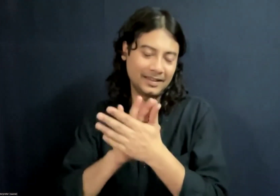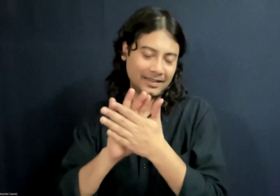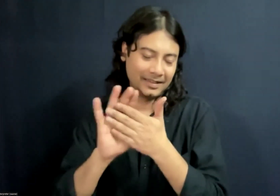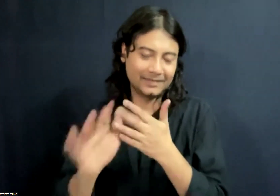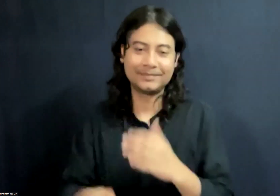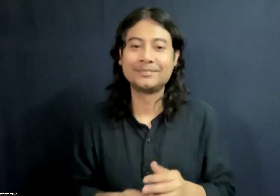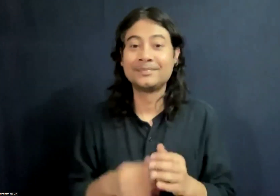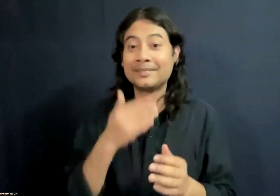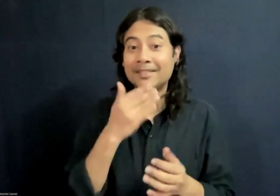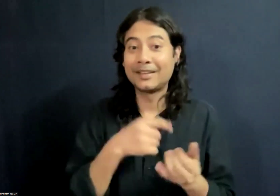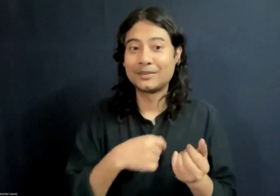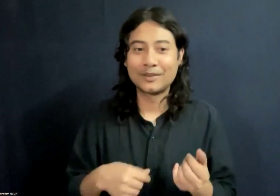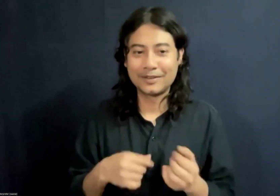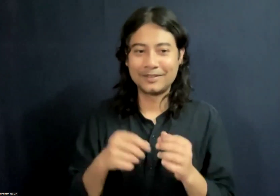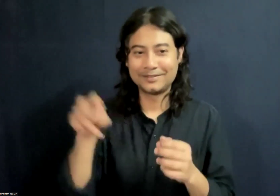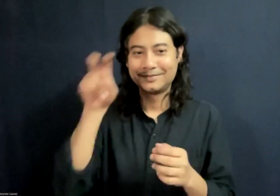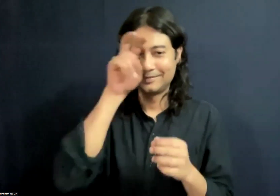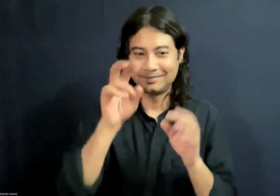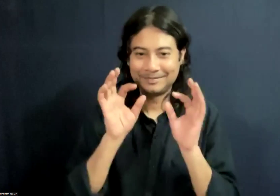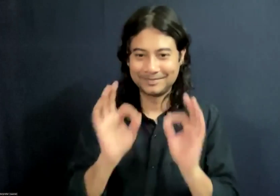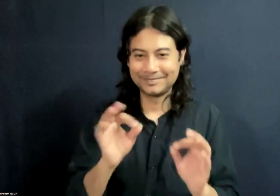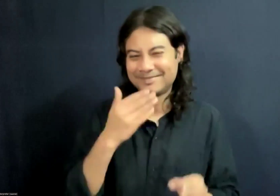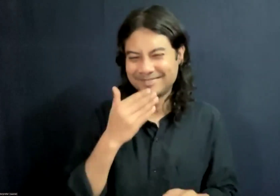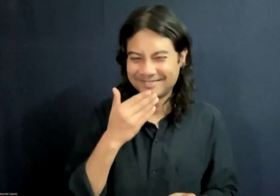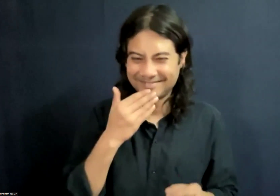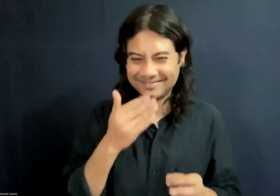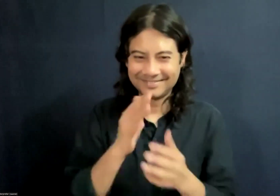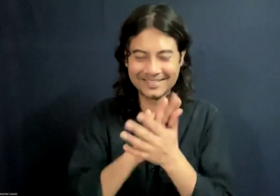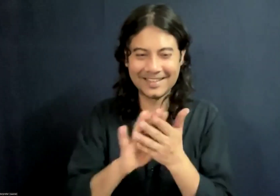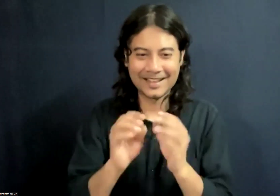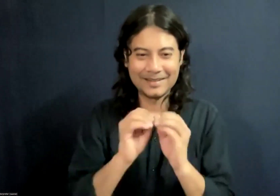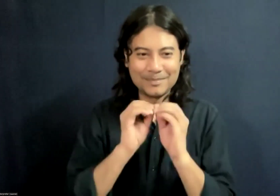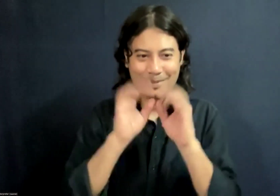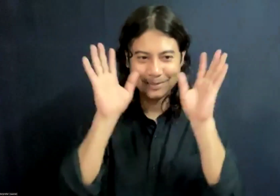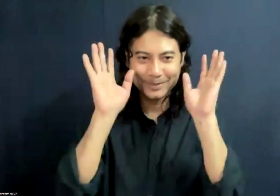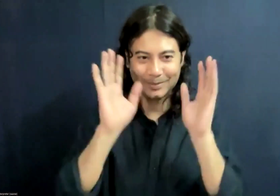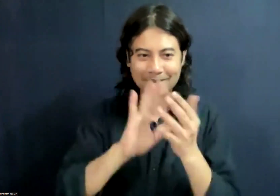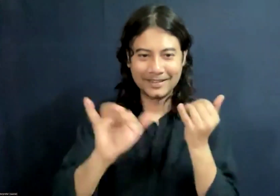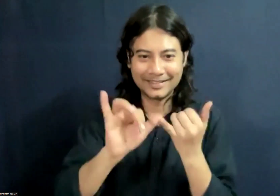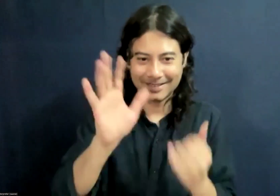Thank you, Saurav. Have a nice journey. Have a nice trip. Hari Bol, Hare Krishna.